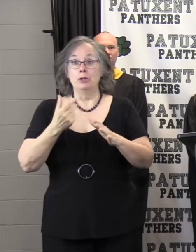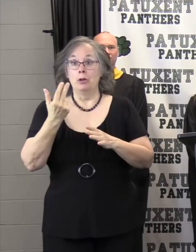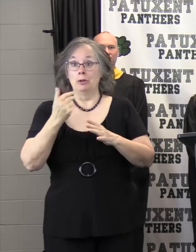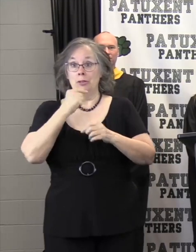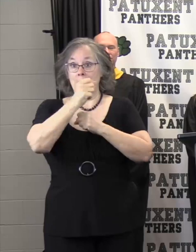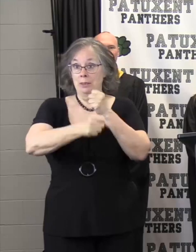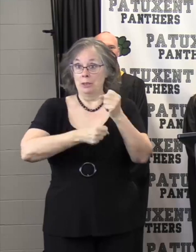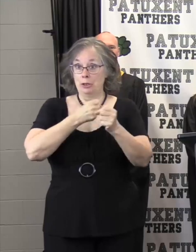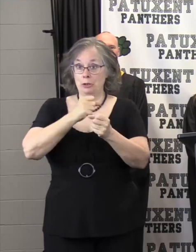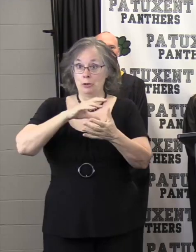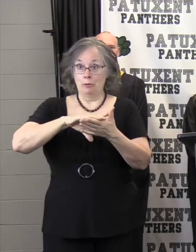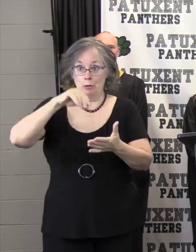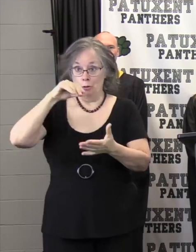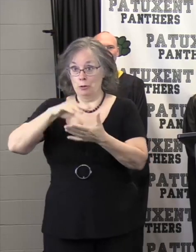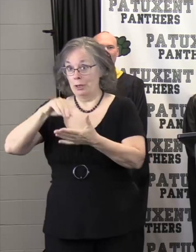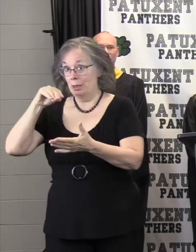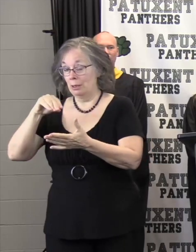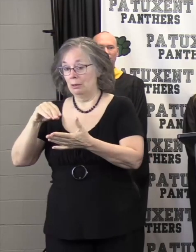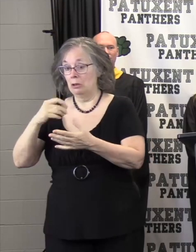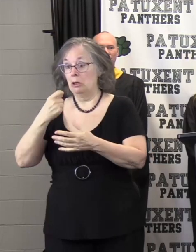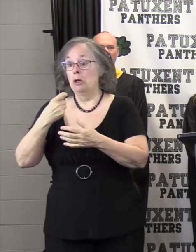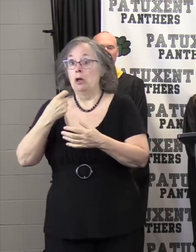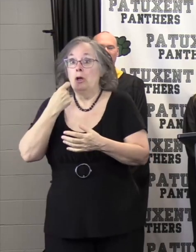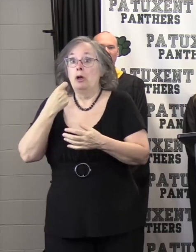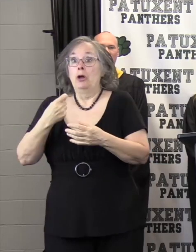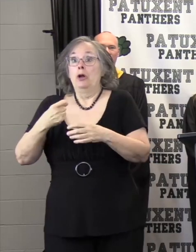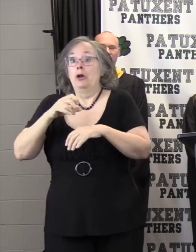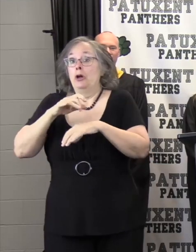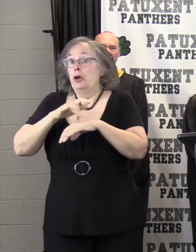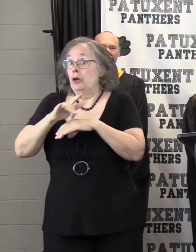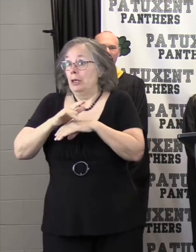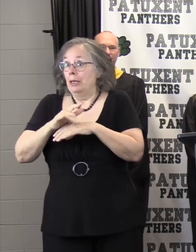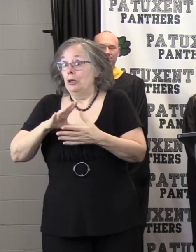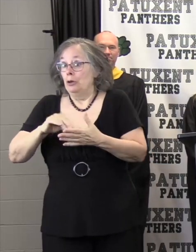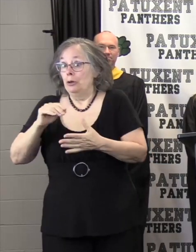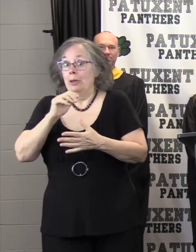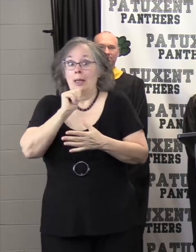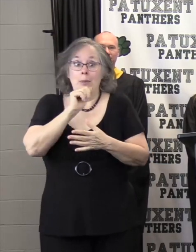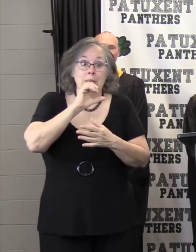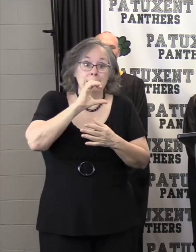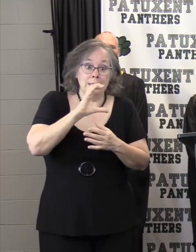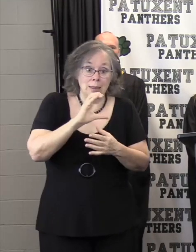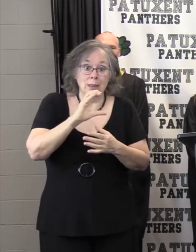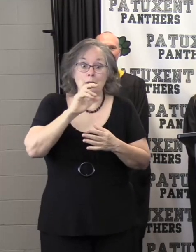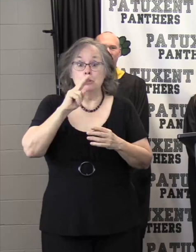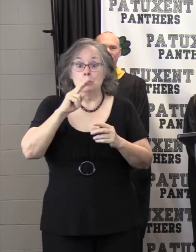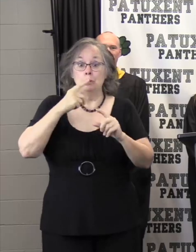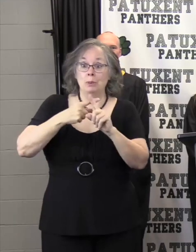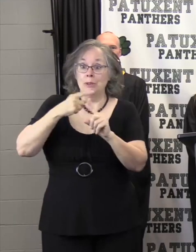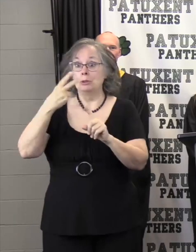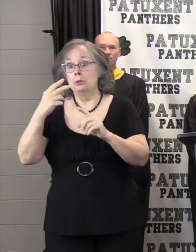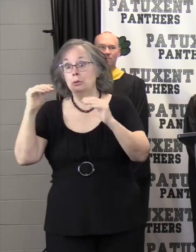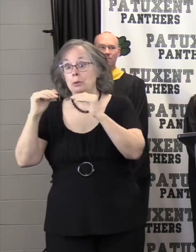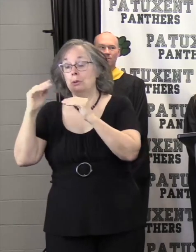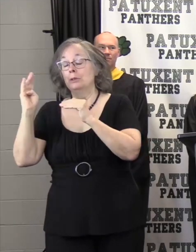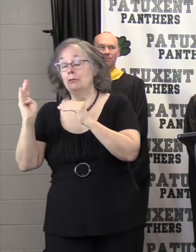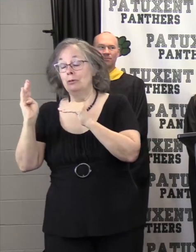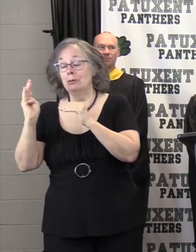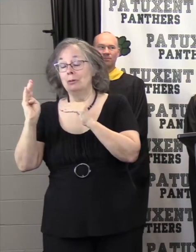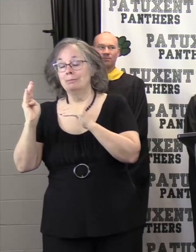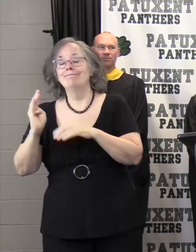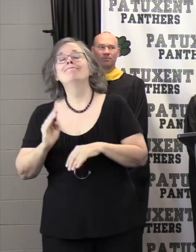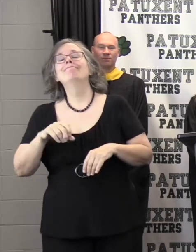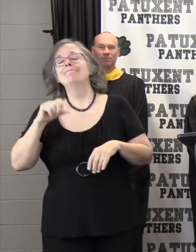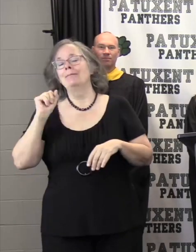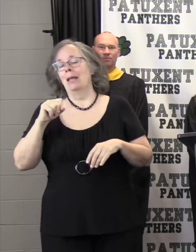learning. Earlier on, you learned your ABCs and that 2 + 2 = 4. Certainly your classes have become more